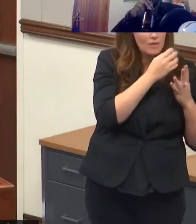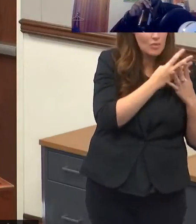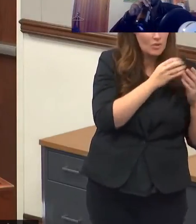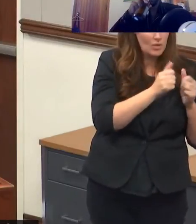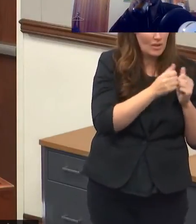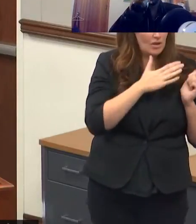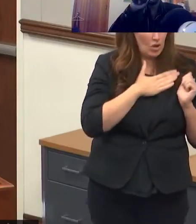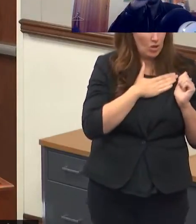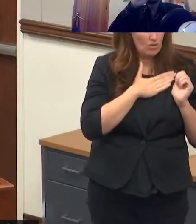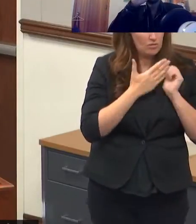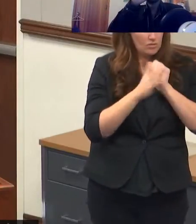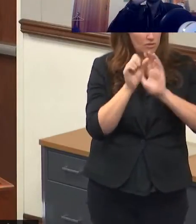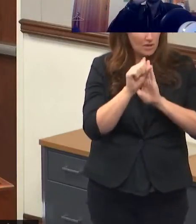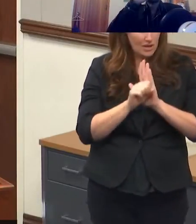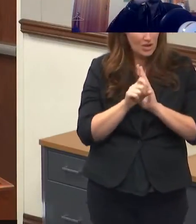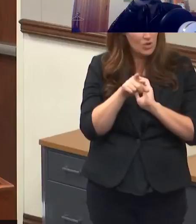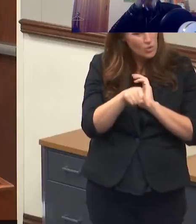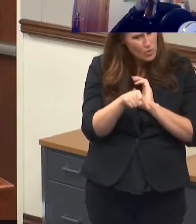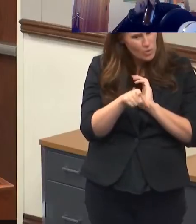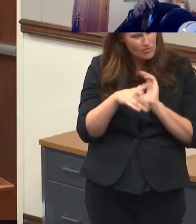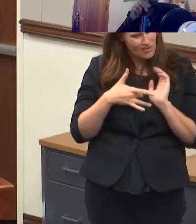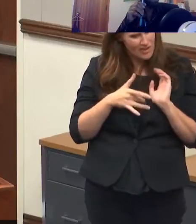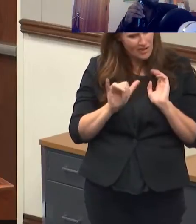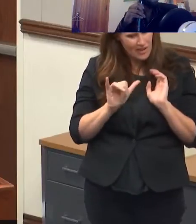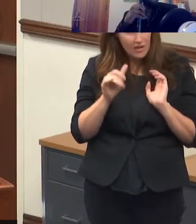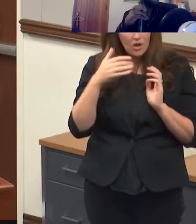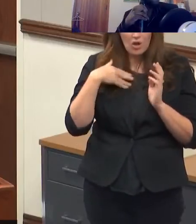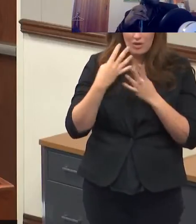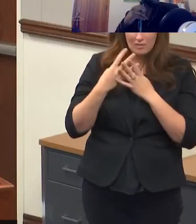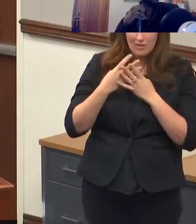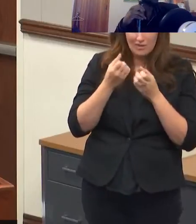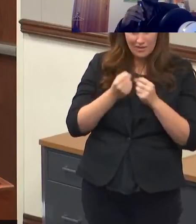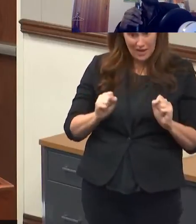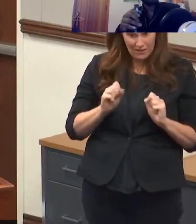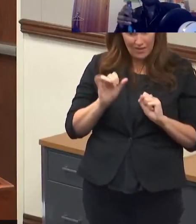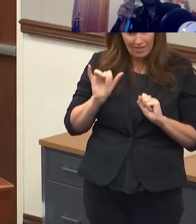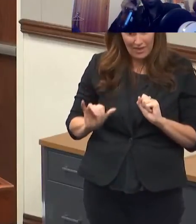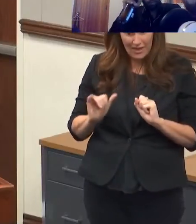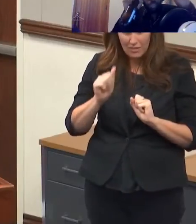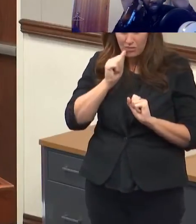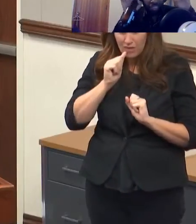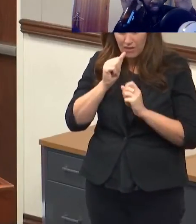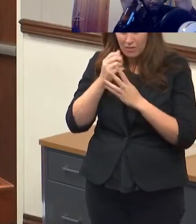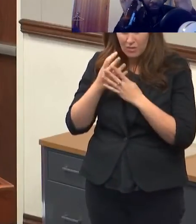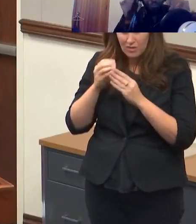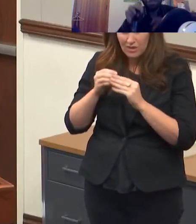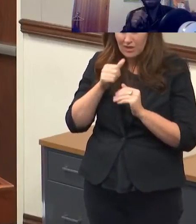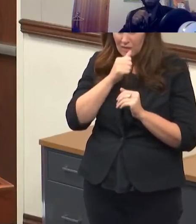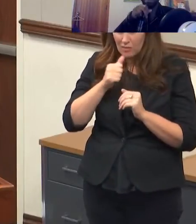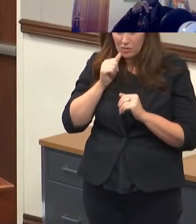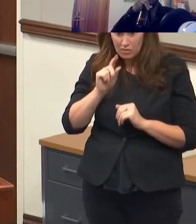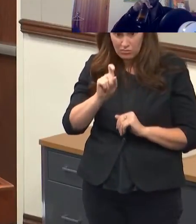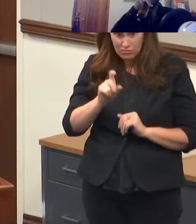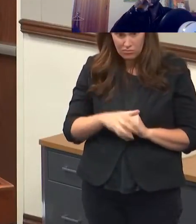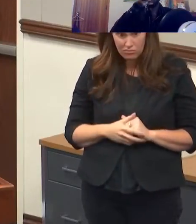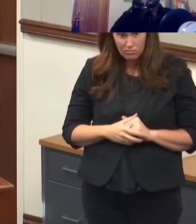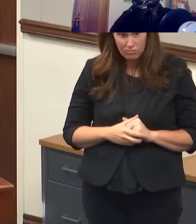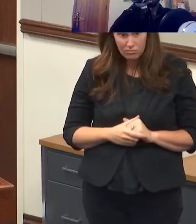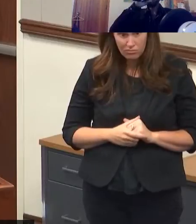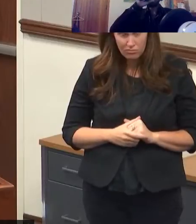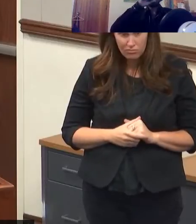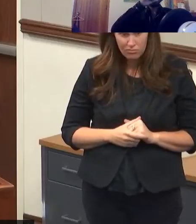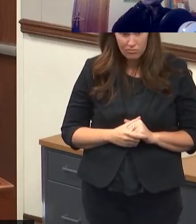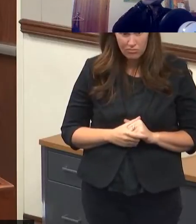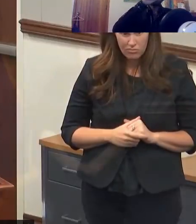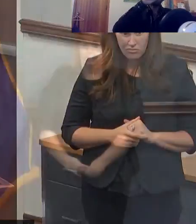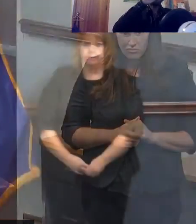our borders. Do you feel like our inmates are safe in that private prison in Arizona? Well, we sent COVID tests, the rapid tests, into